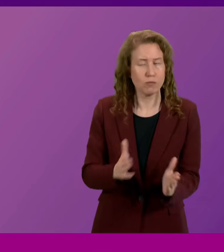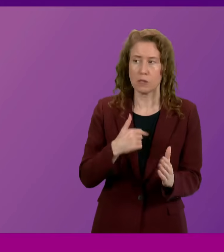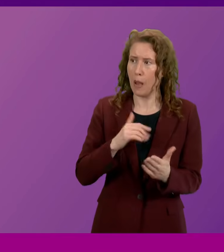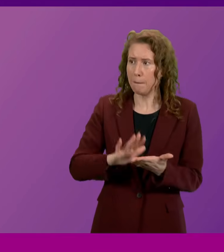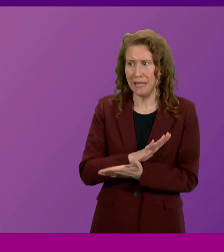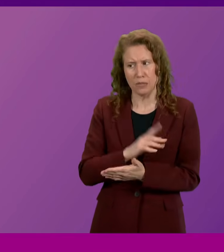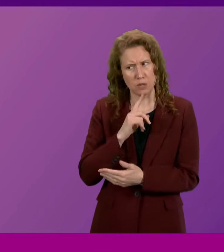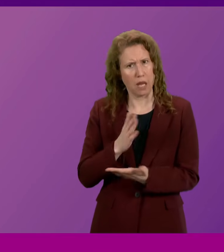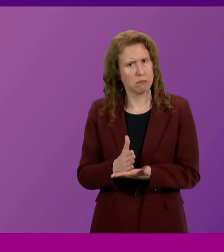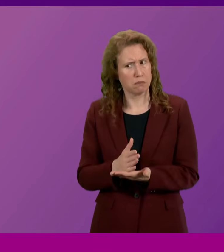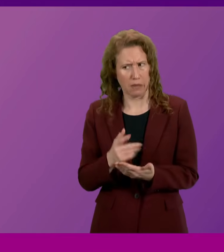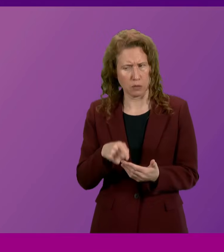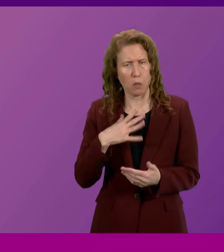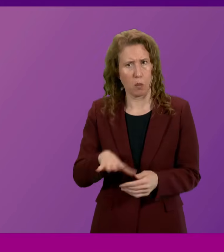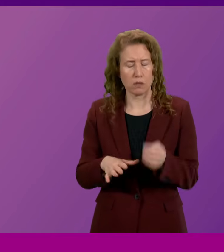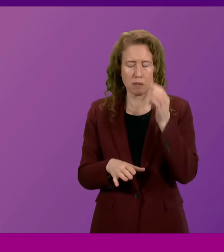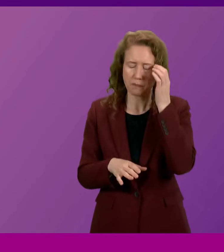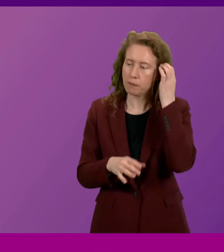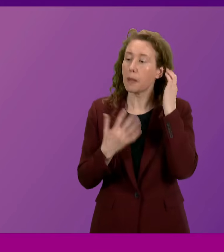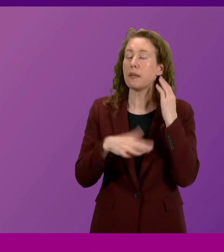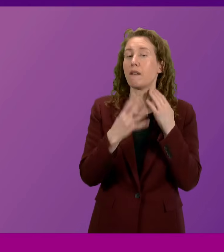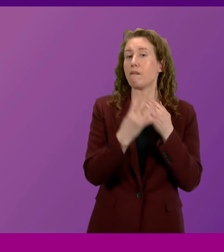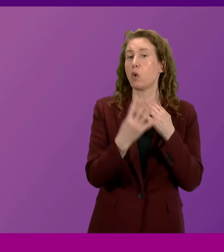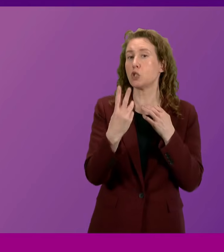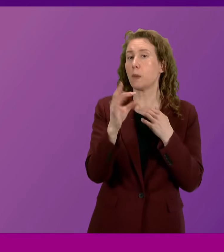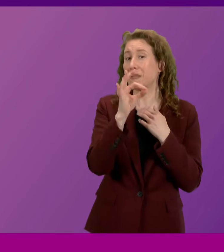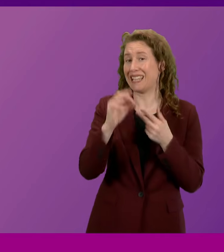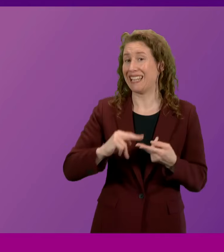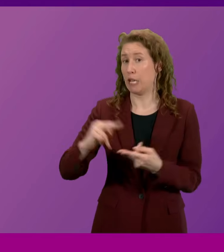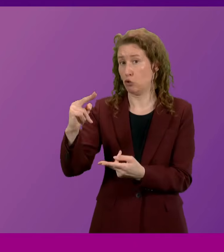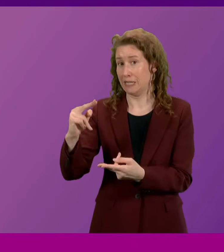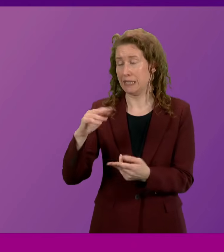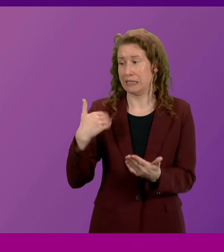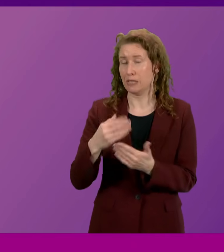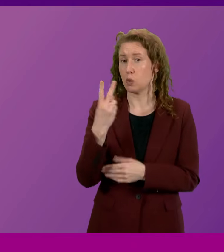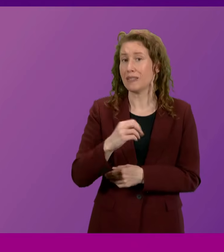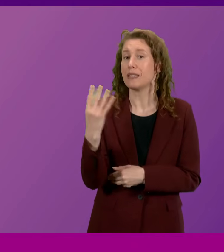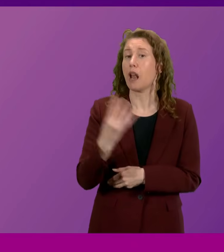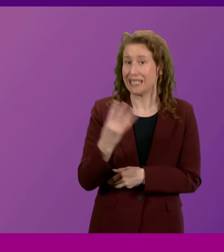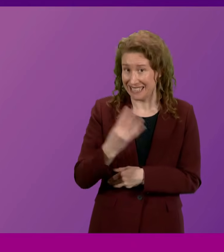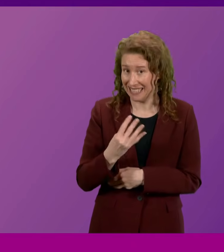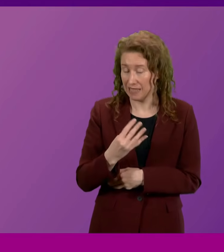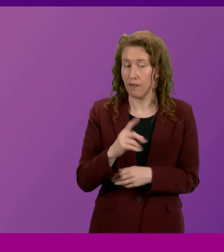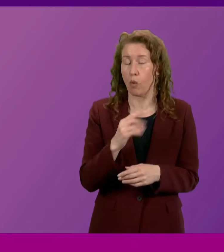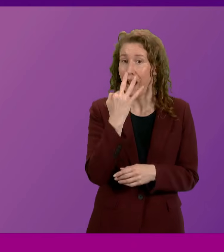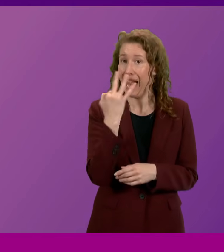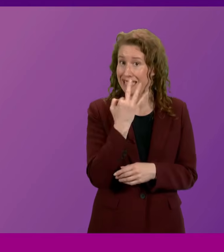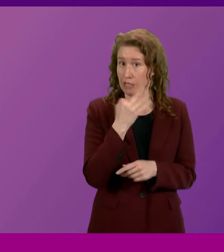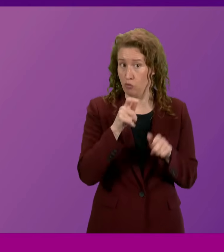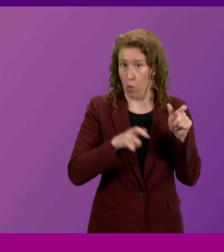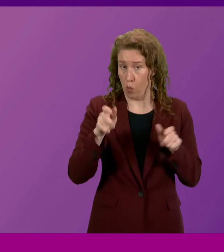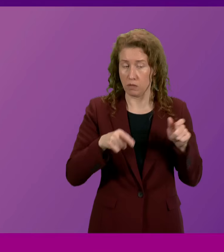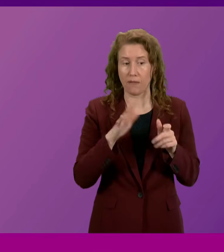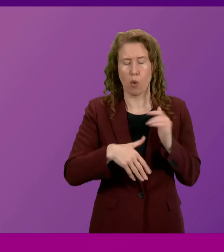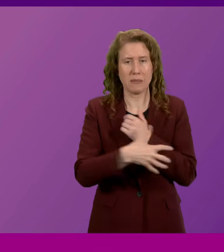pleased to reaffirm that today. There has been a 42% increase since 2019 in 18-year-olds from the most